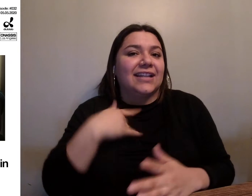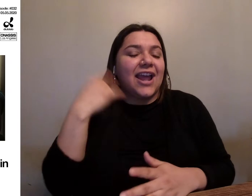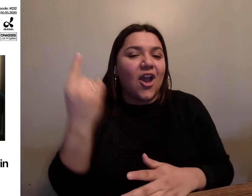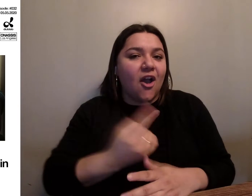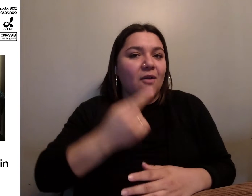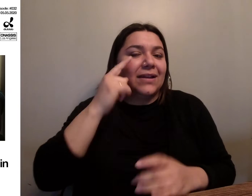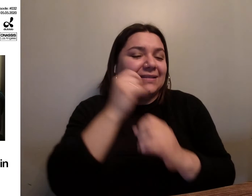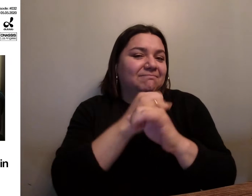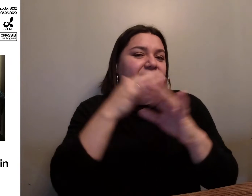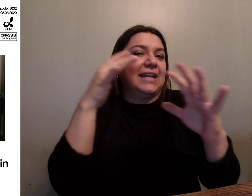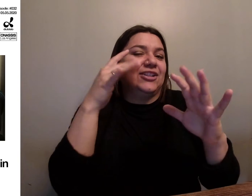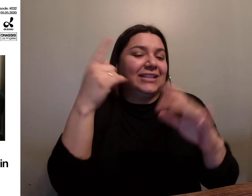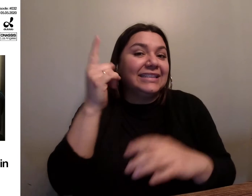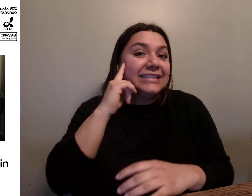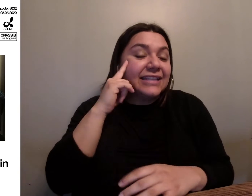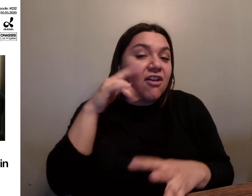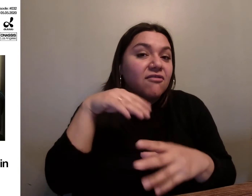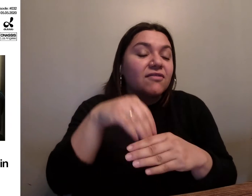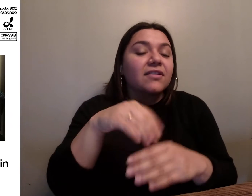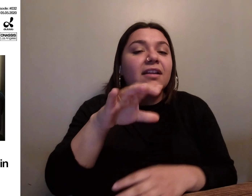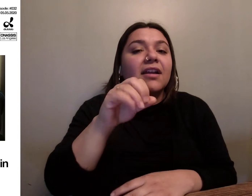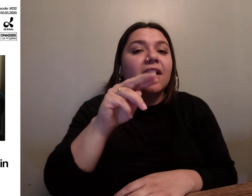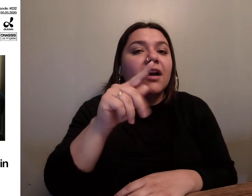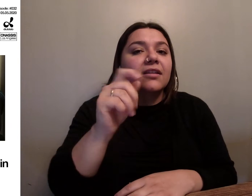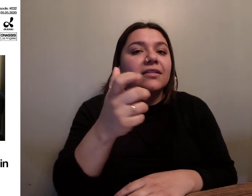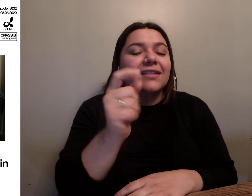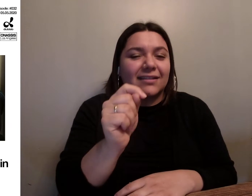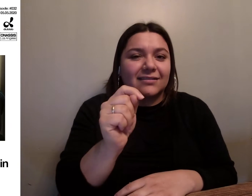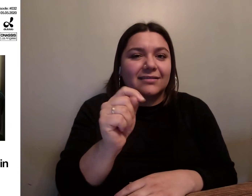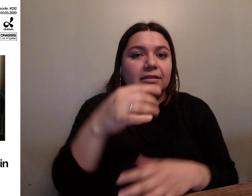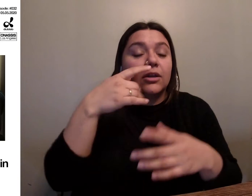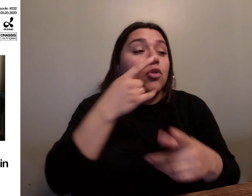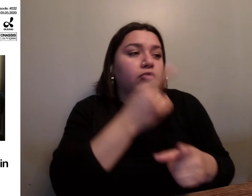to record these sounds, several things